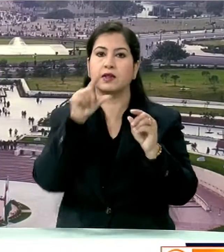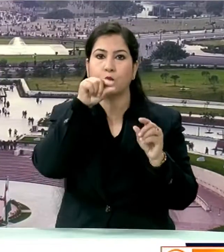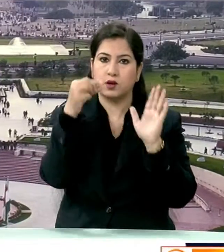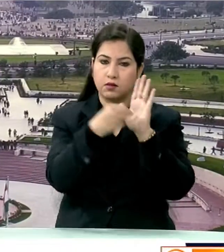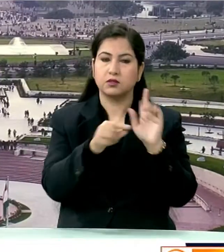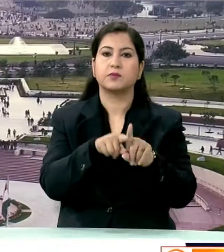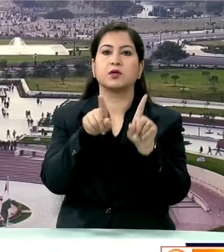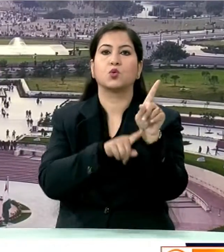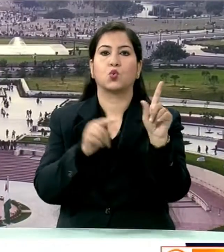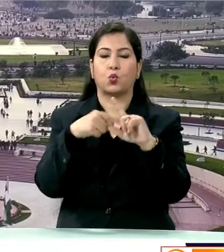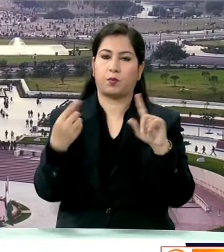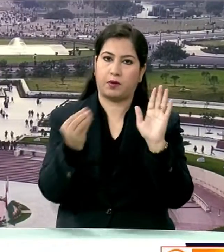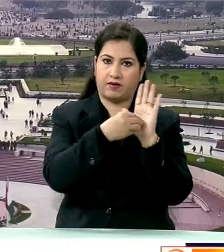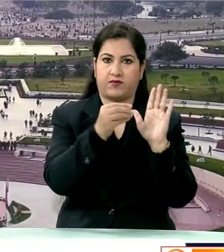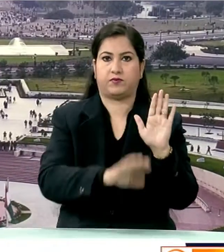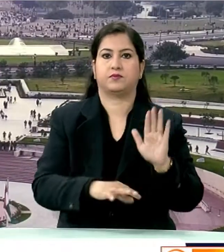YouTube.